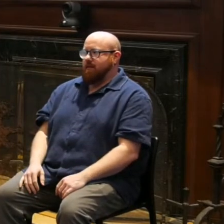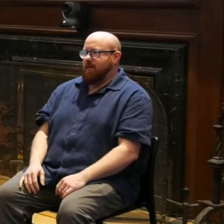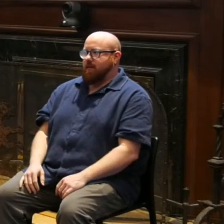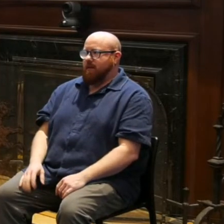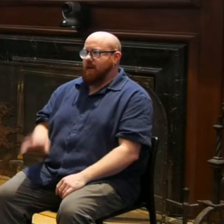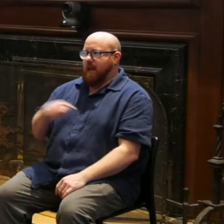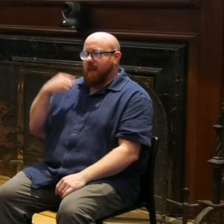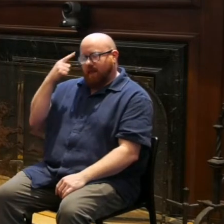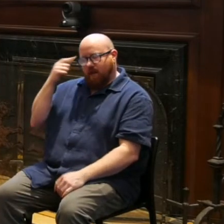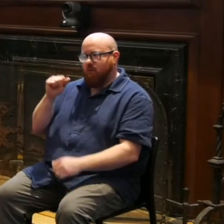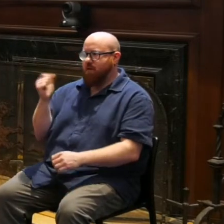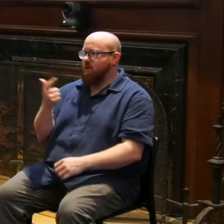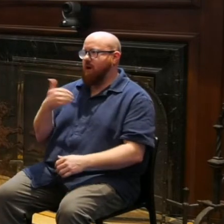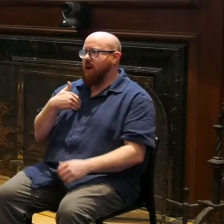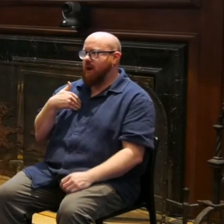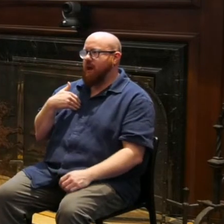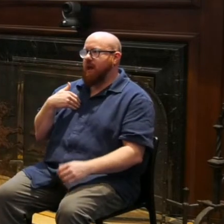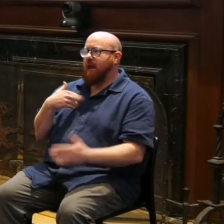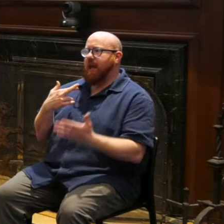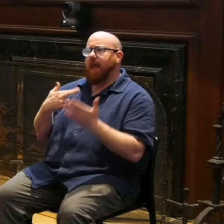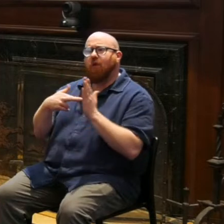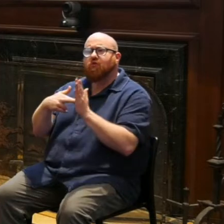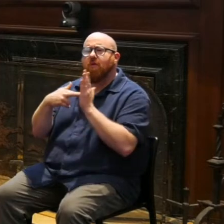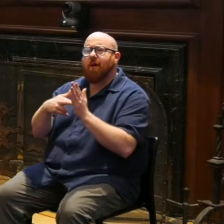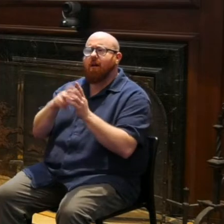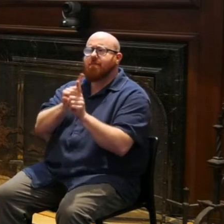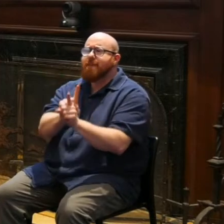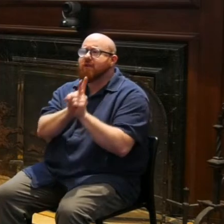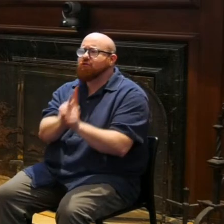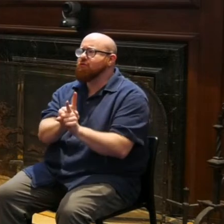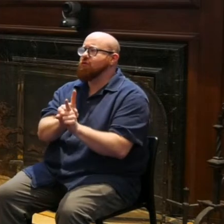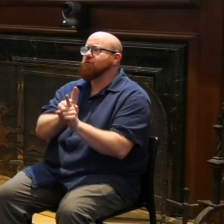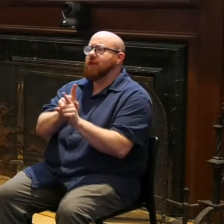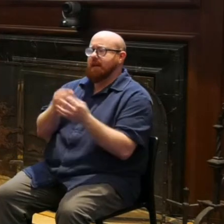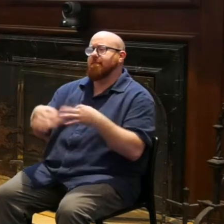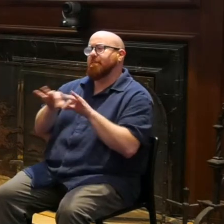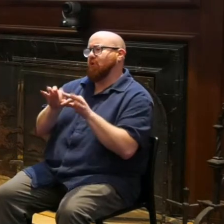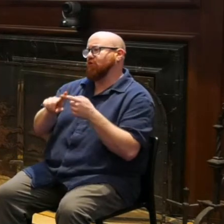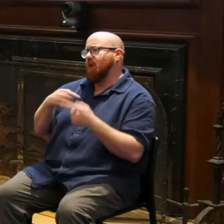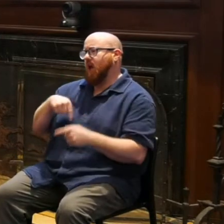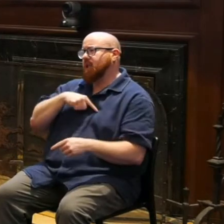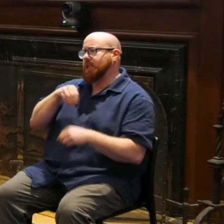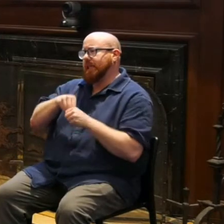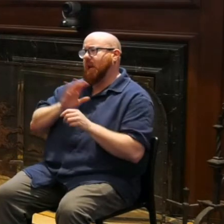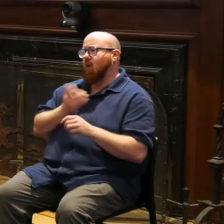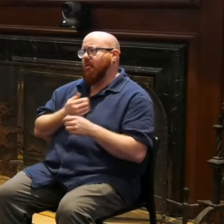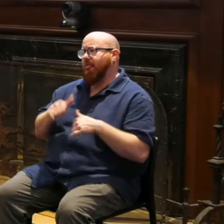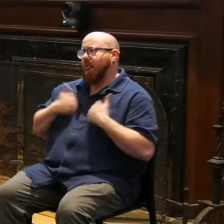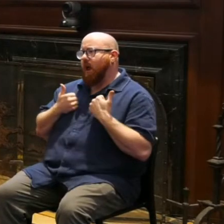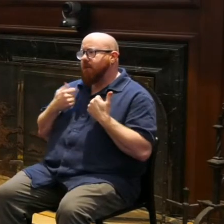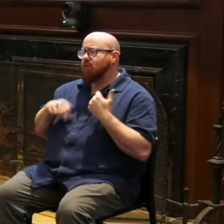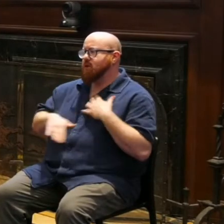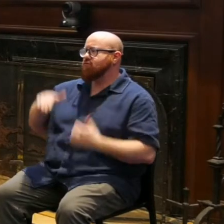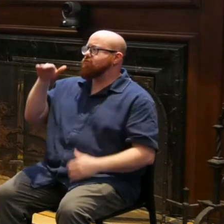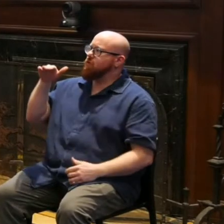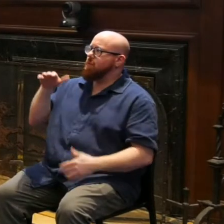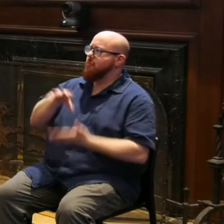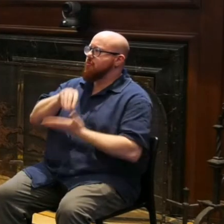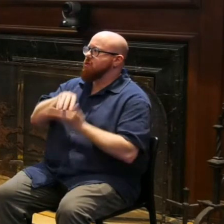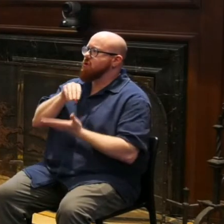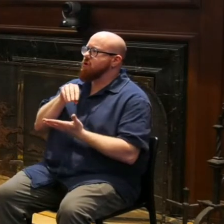I think we've all had a role model or a mentor that was very important to us in our lives. And as we grow up, we learn